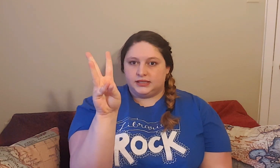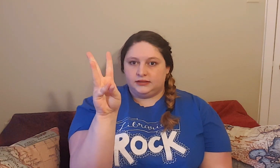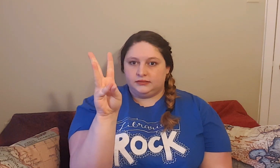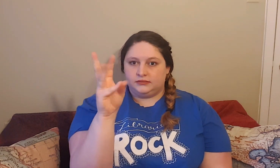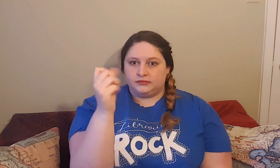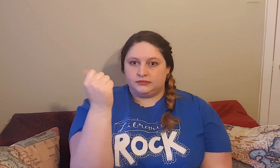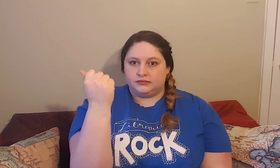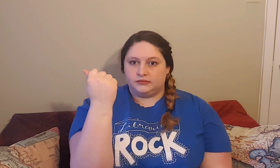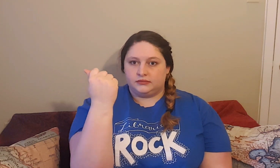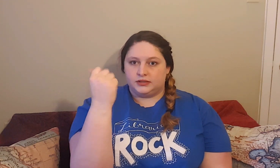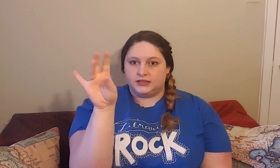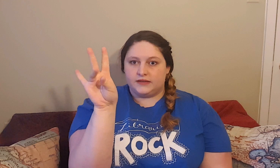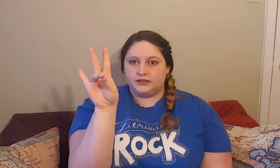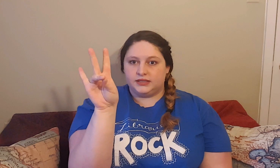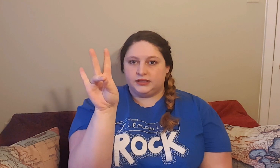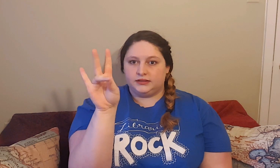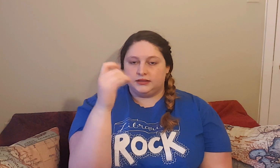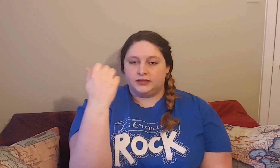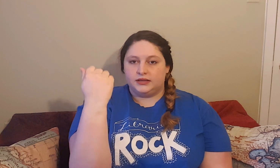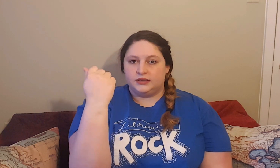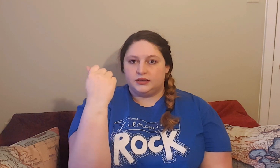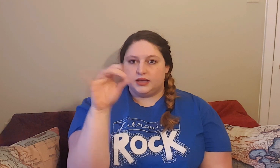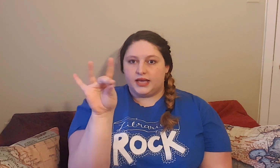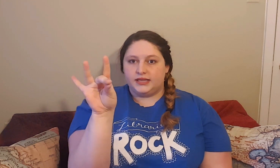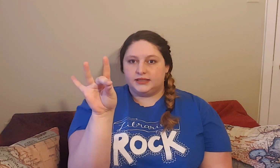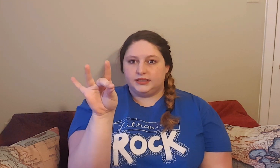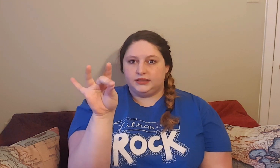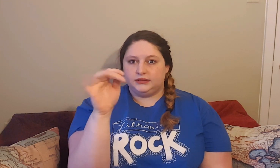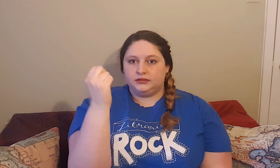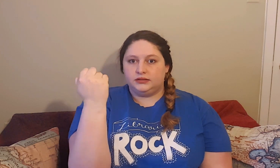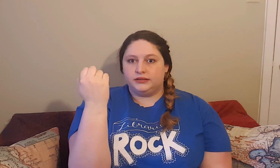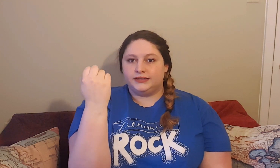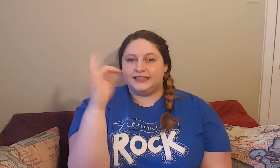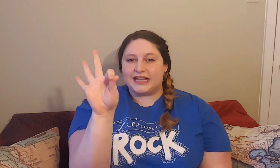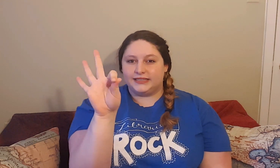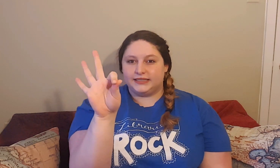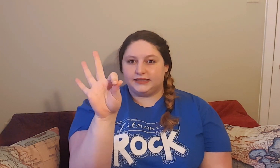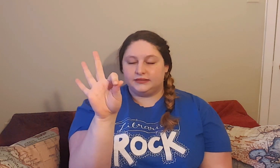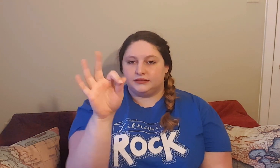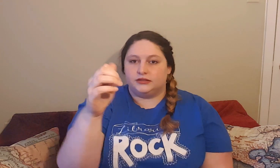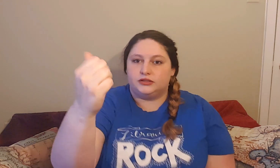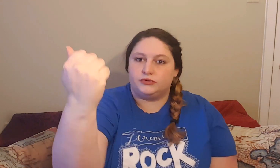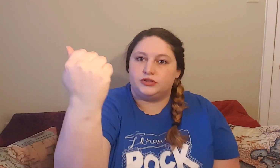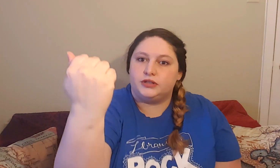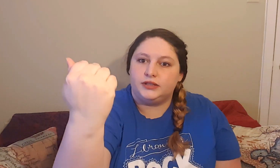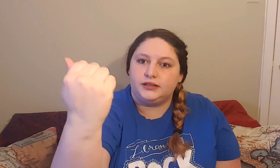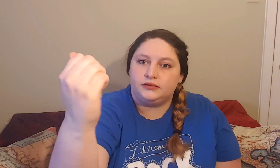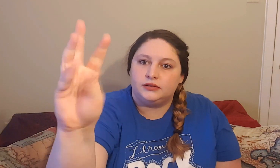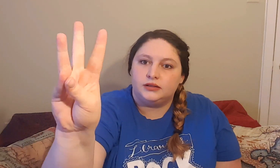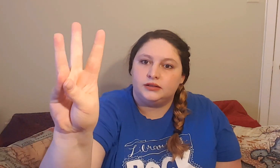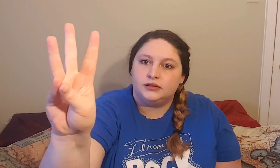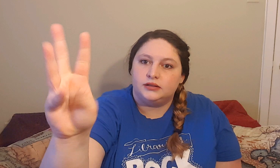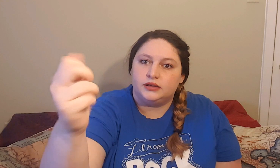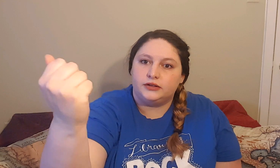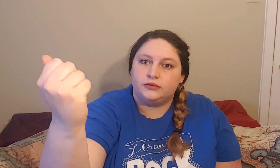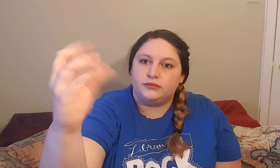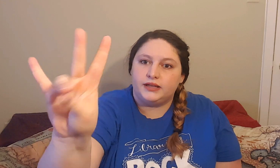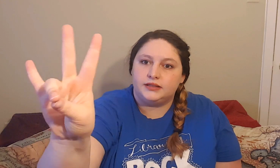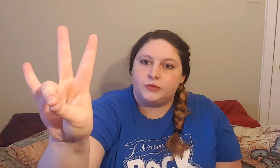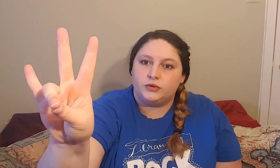16, 17, 18, 19. So we're just turning and going right into the